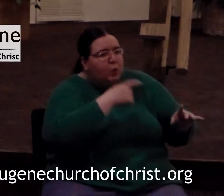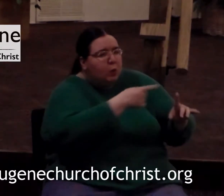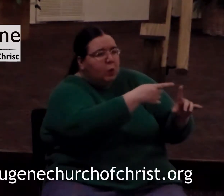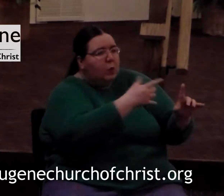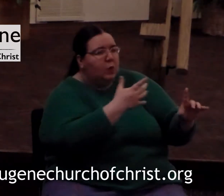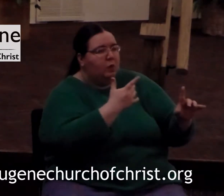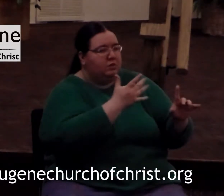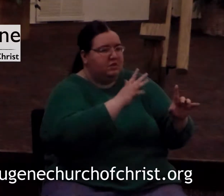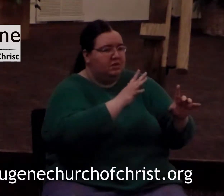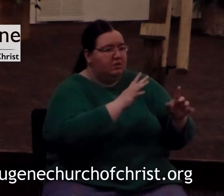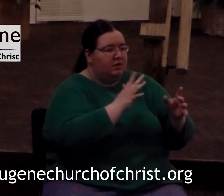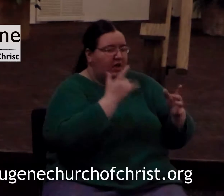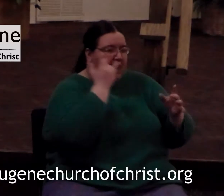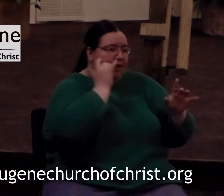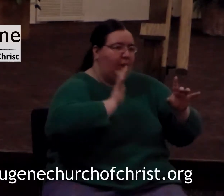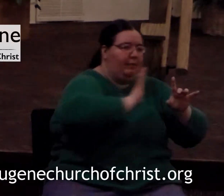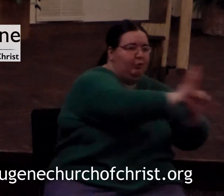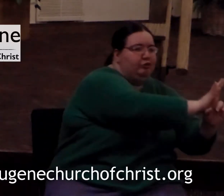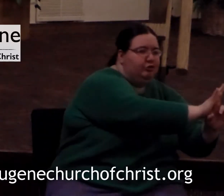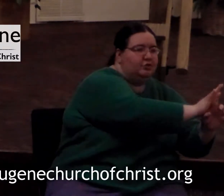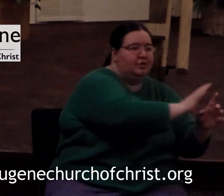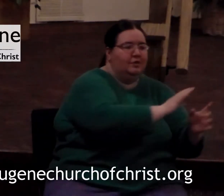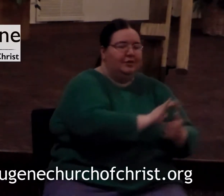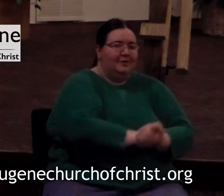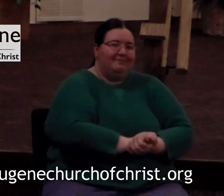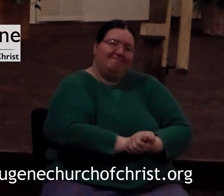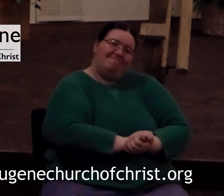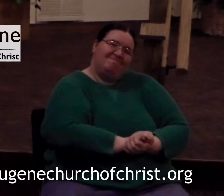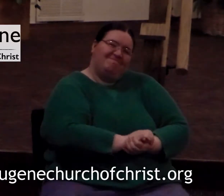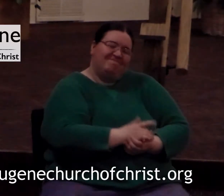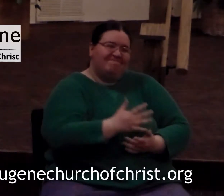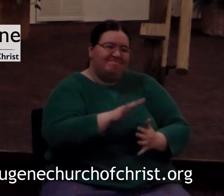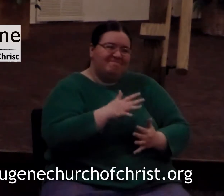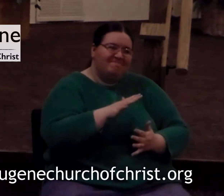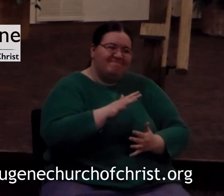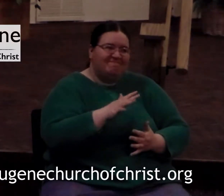it was accidental. It looked very intentional when you watch the video in slow motion 14 times.